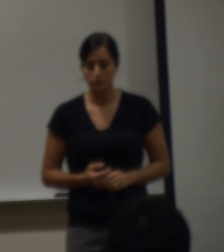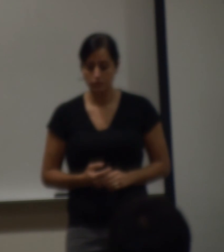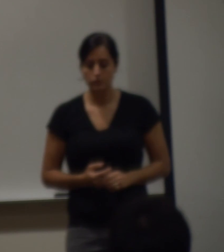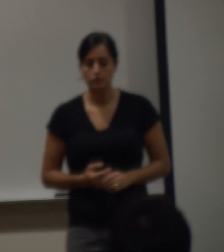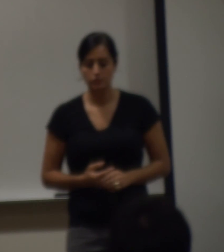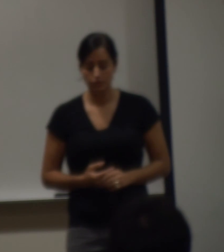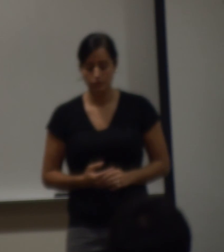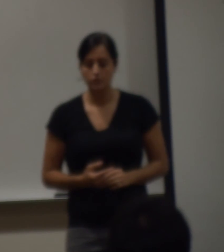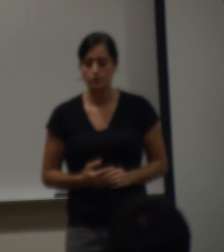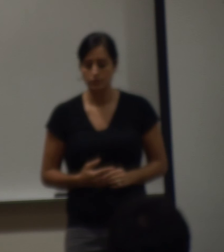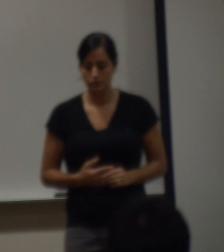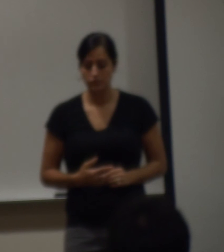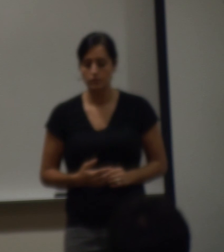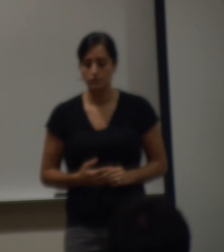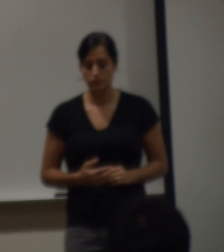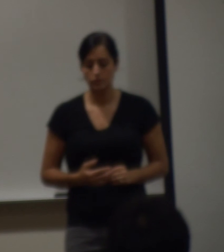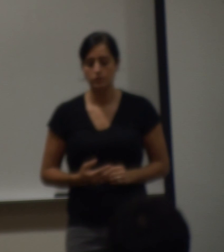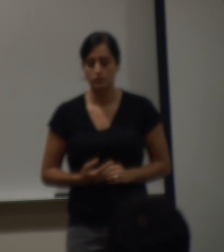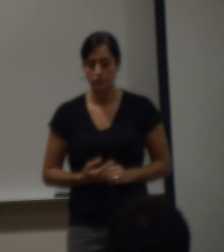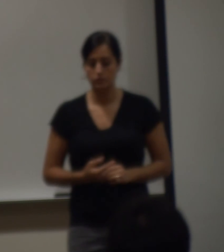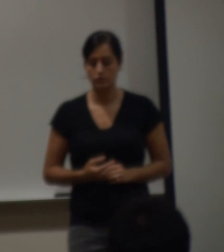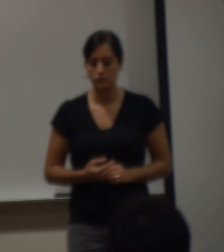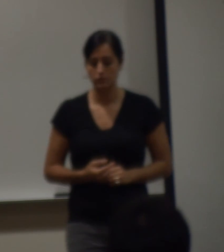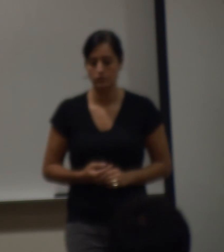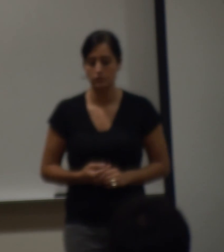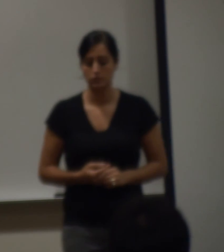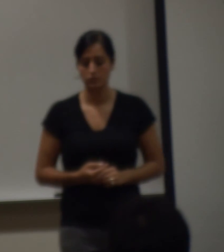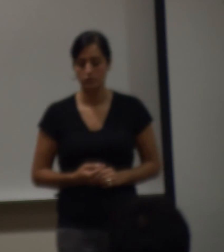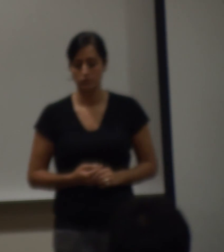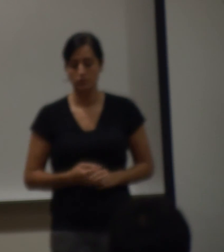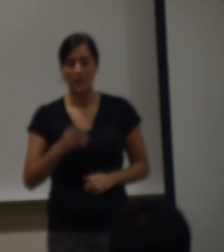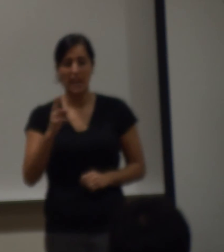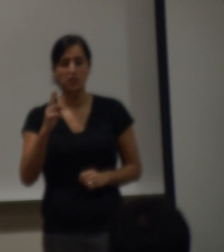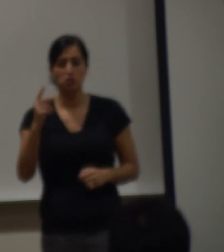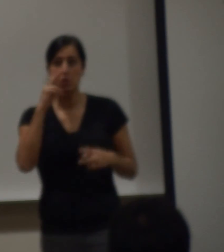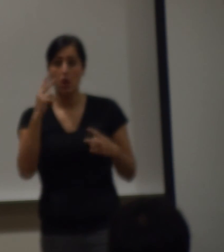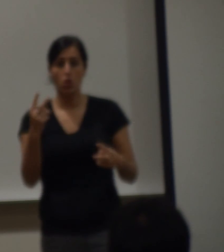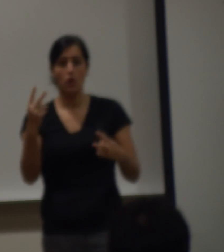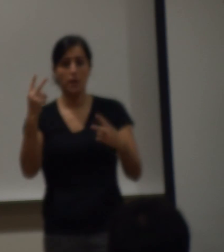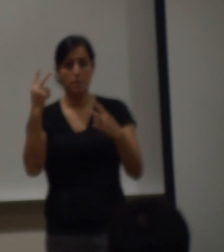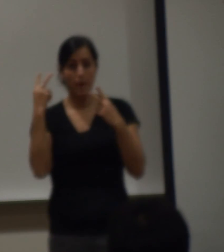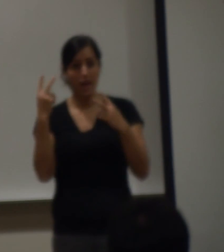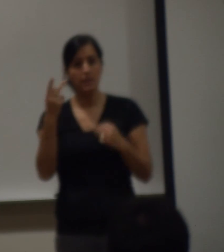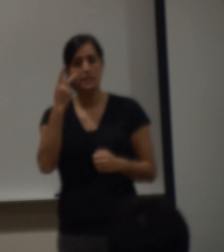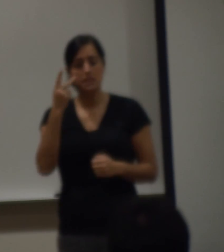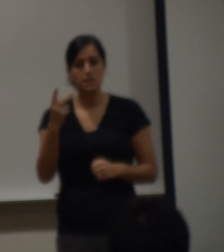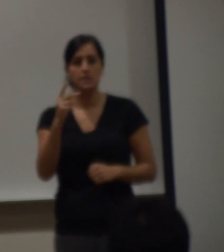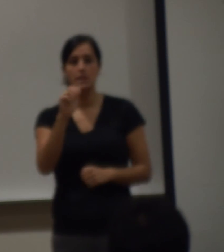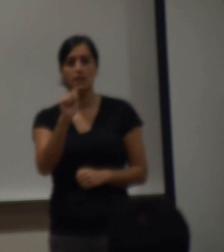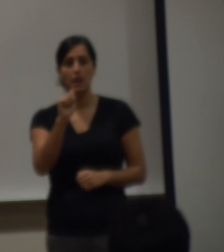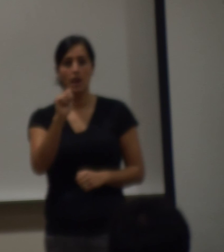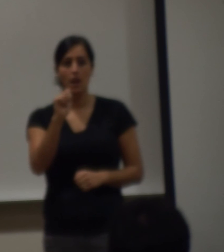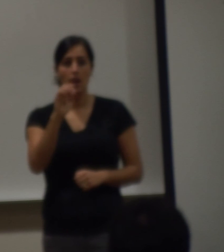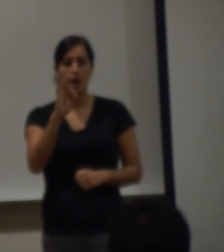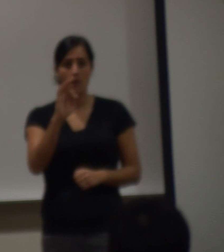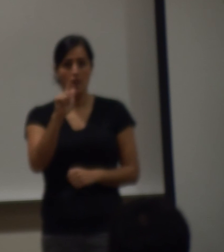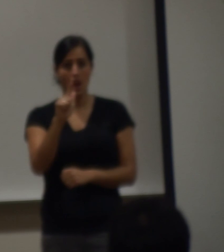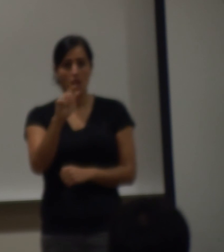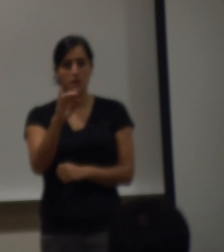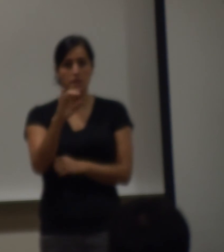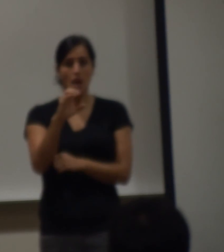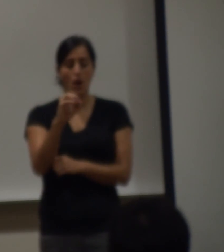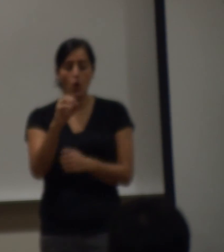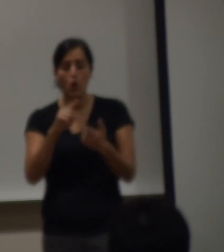whole issue of migrants and migrant labor, and the AFL-CIO, one huge